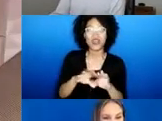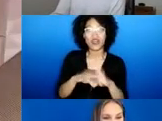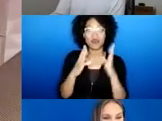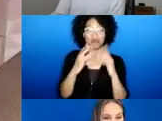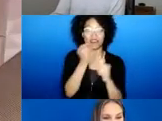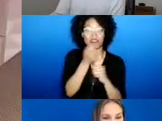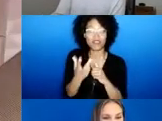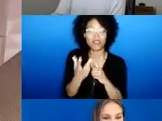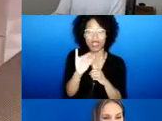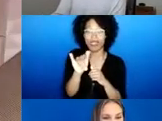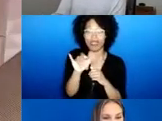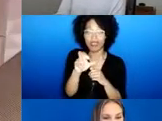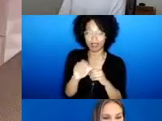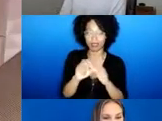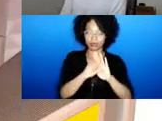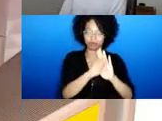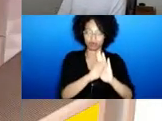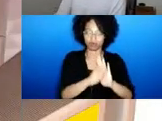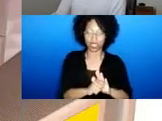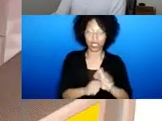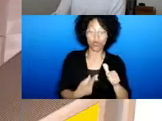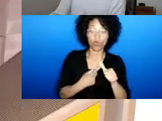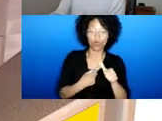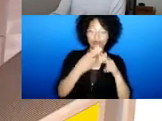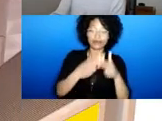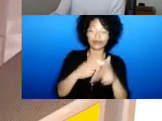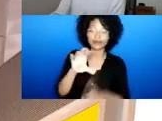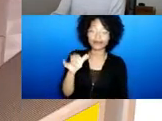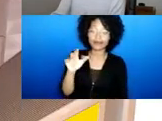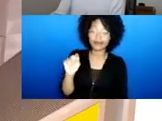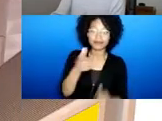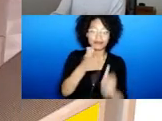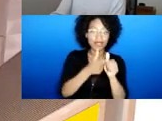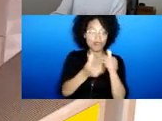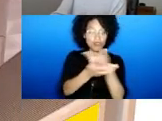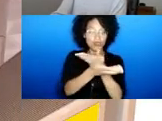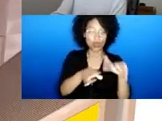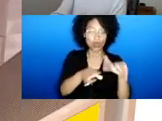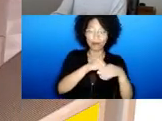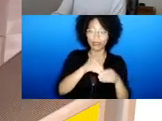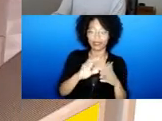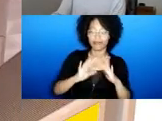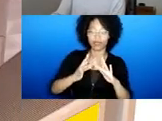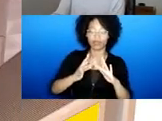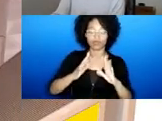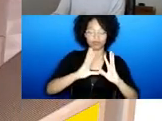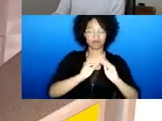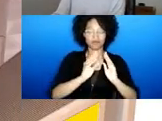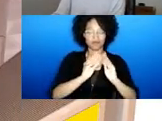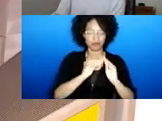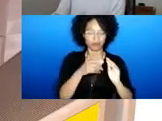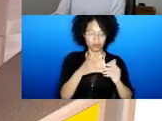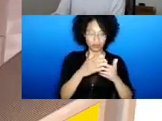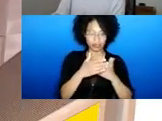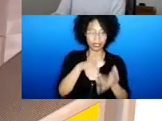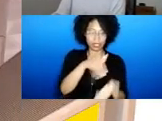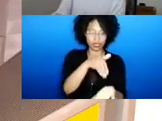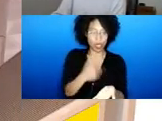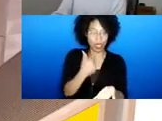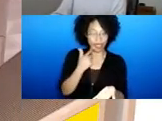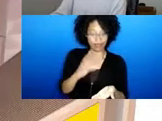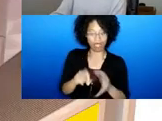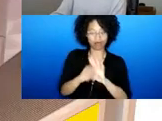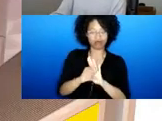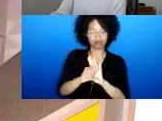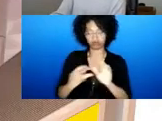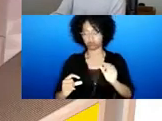Chat. Every room in the virtual conference center is going to have this icon, and this icon is used